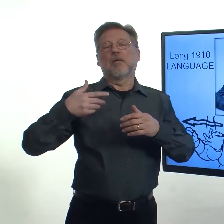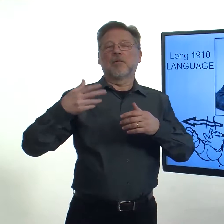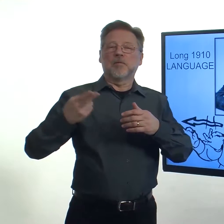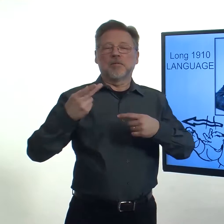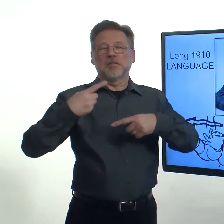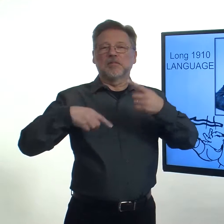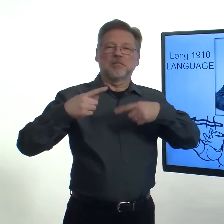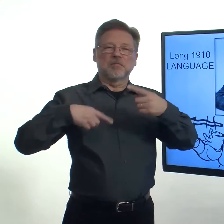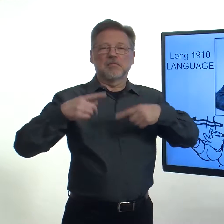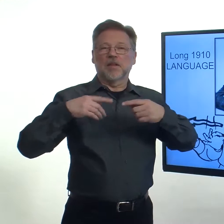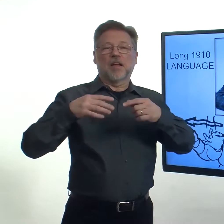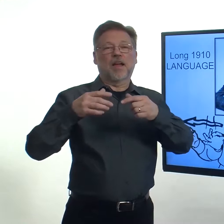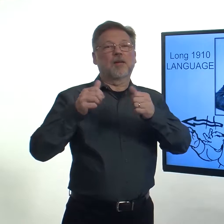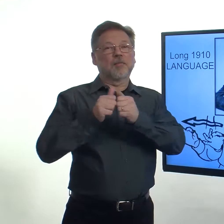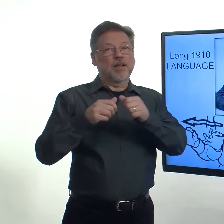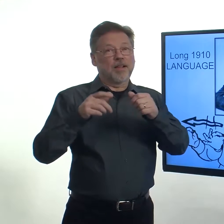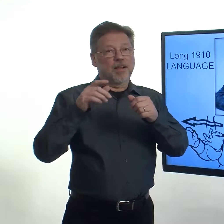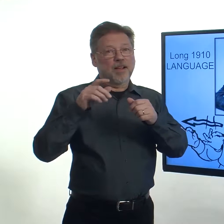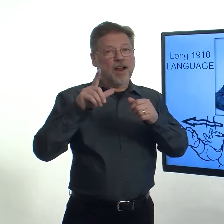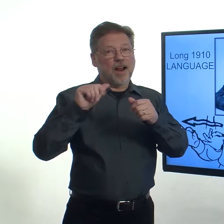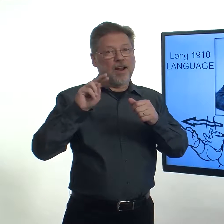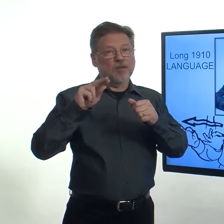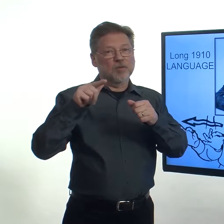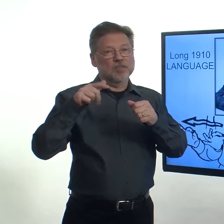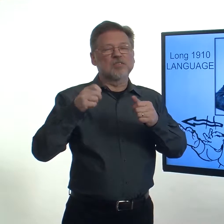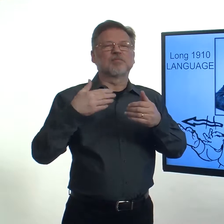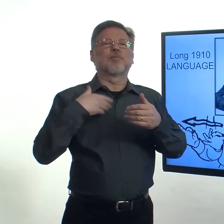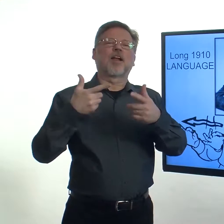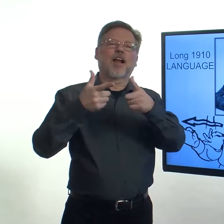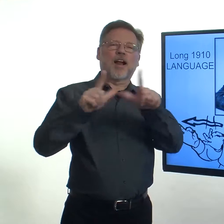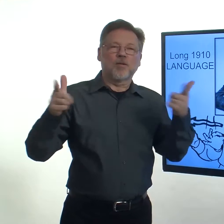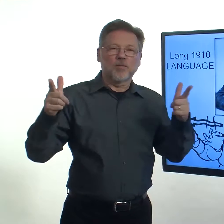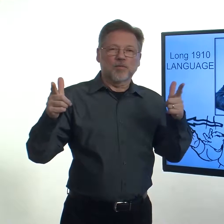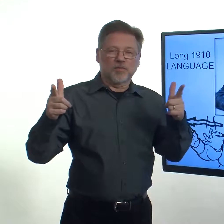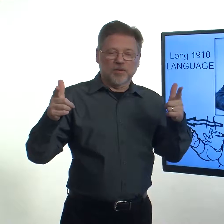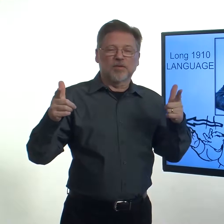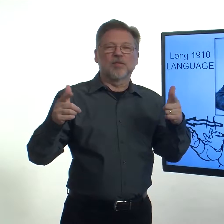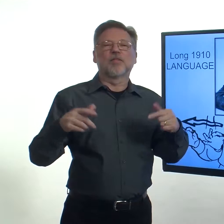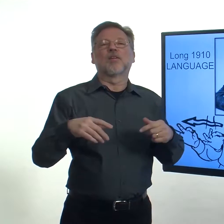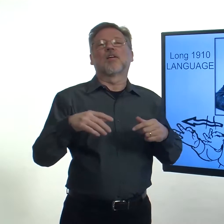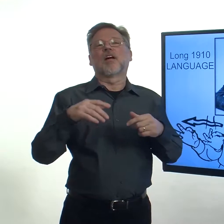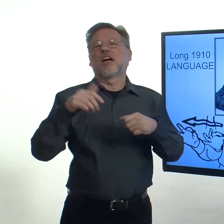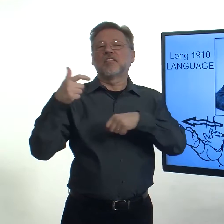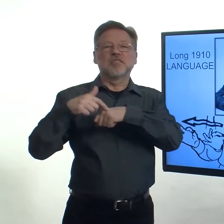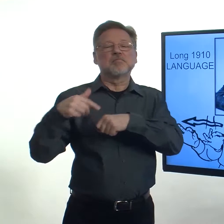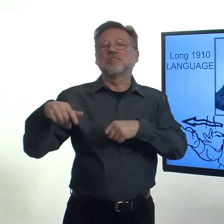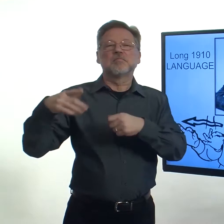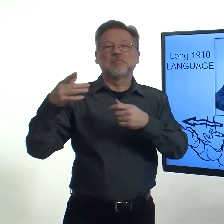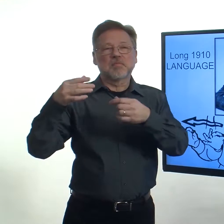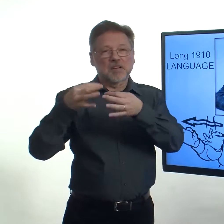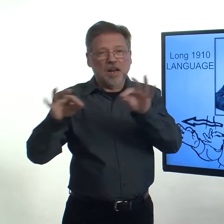In the course, I've signed language like this, and at other times like this.